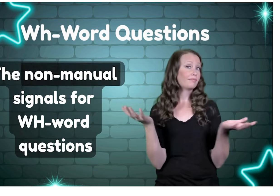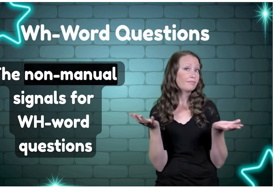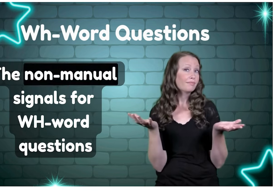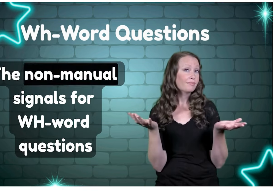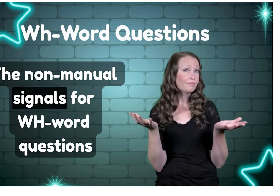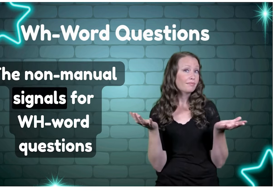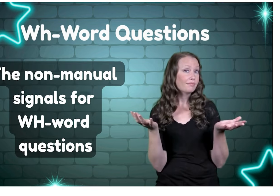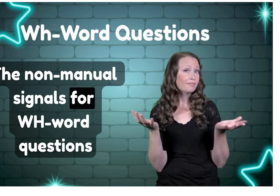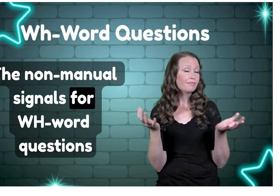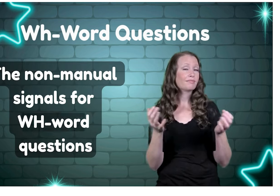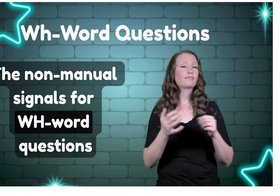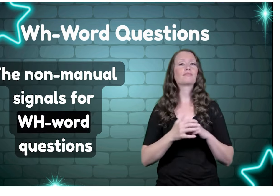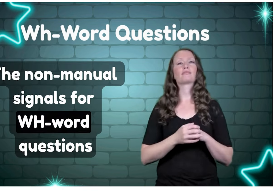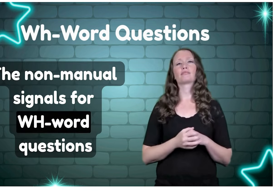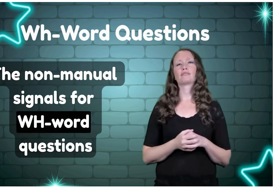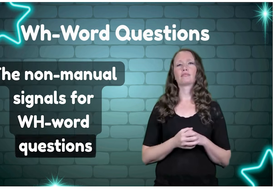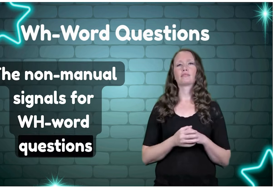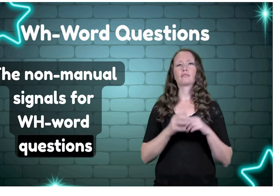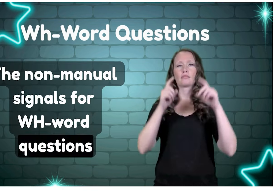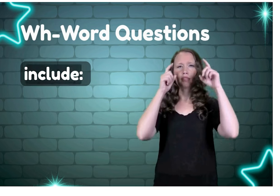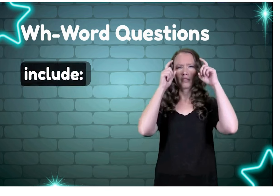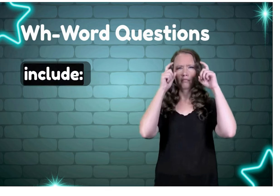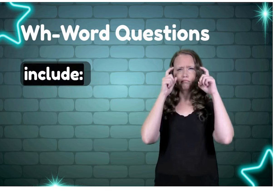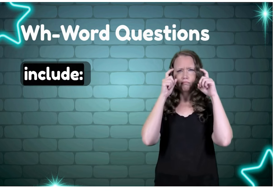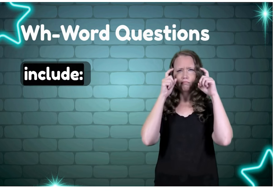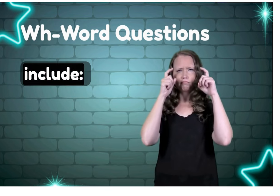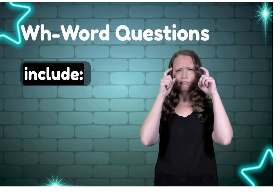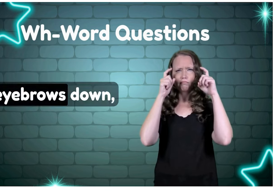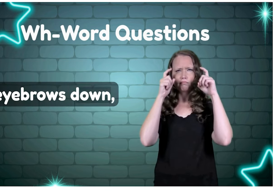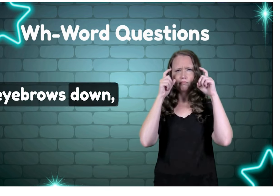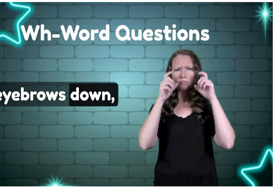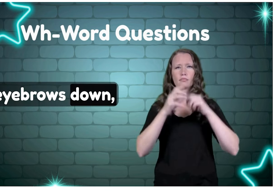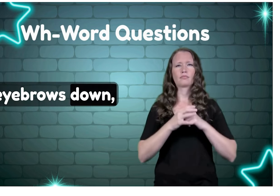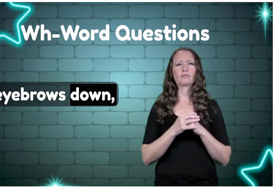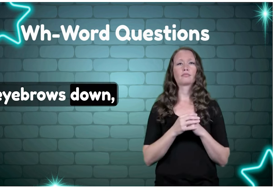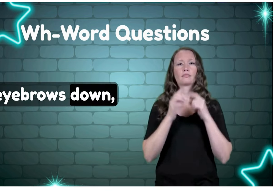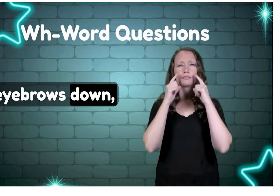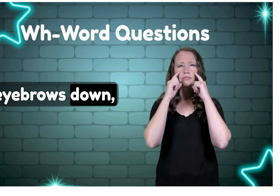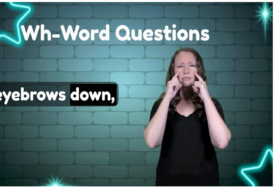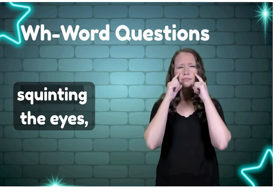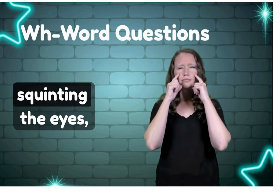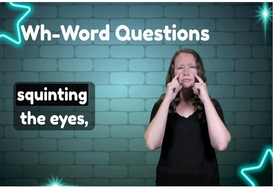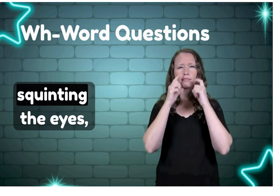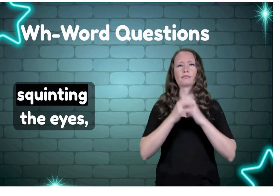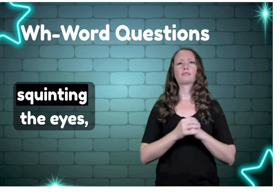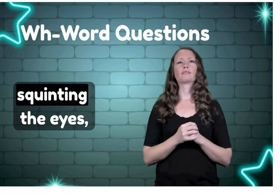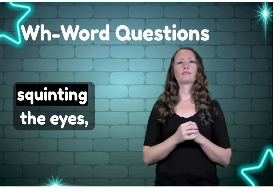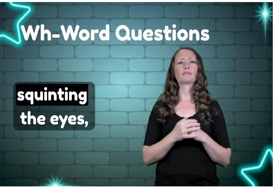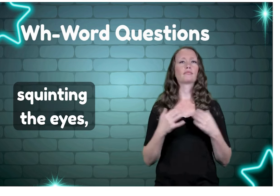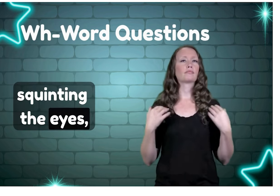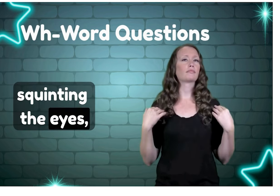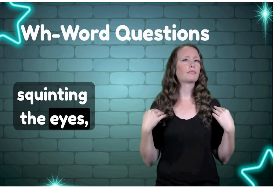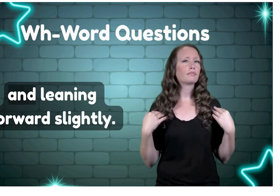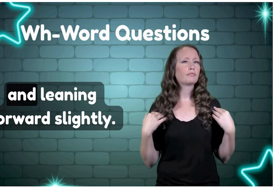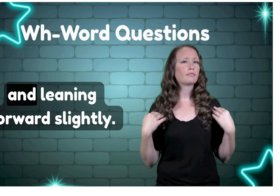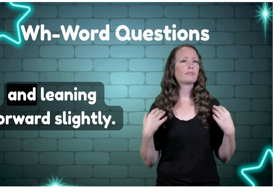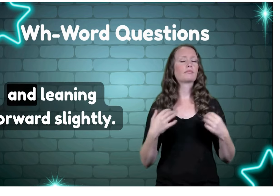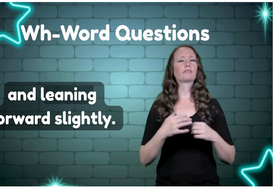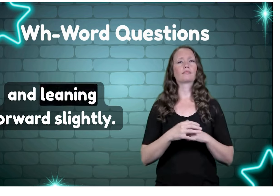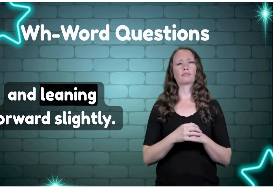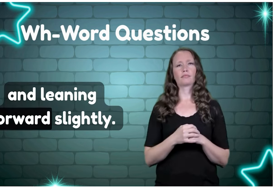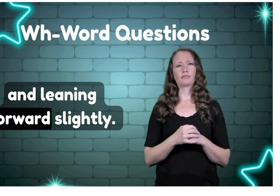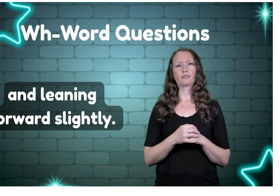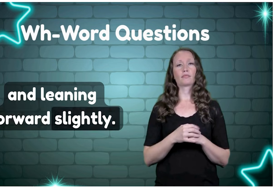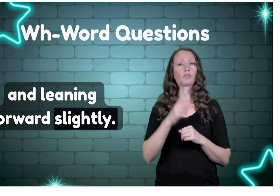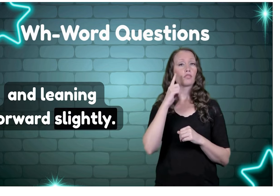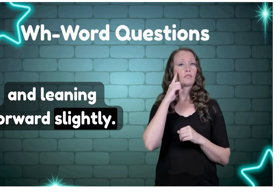The non-manual signals for WH word questions include eyebrows down, squinting the eyes,